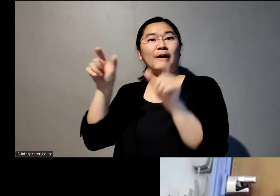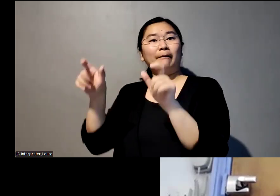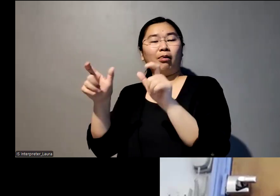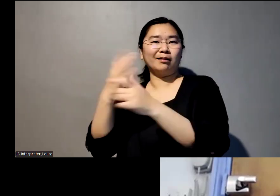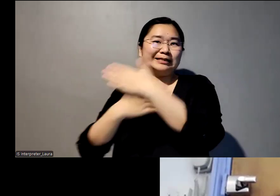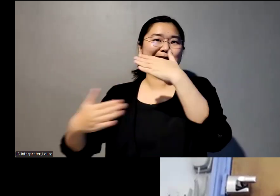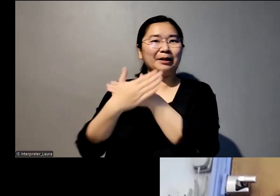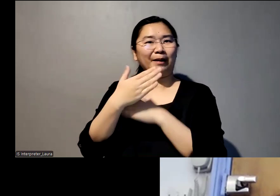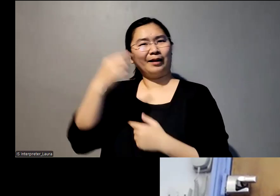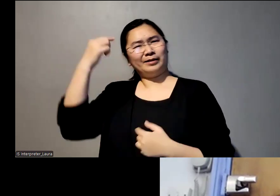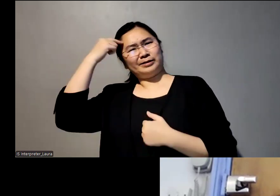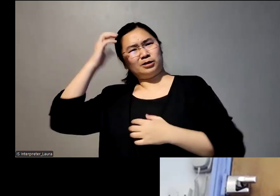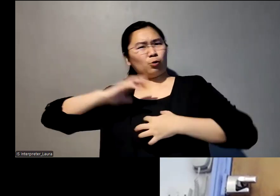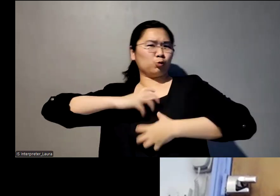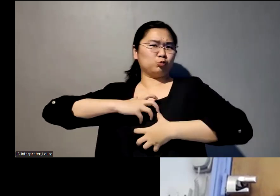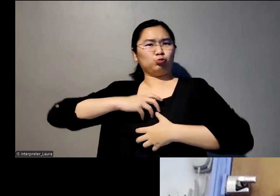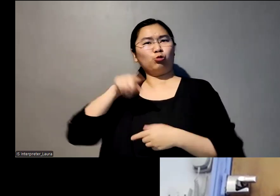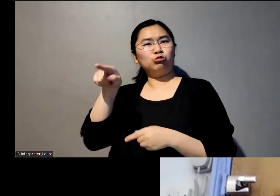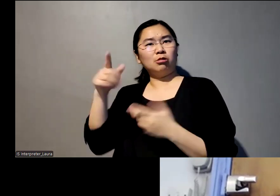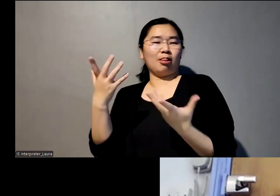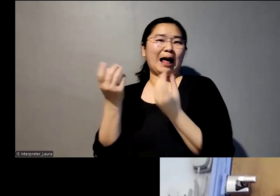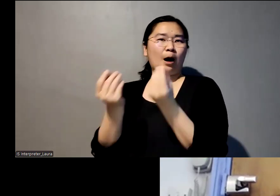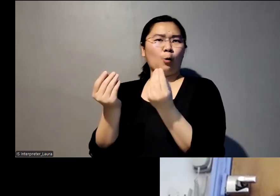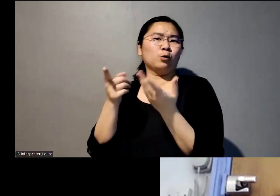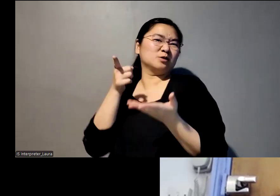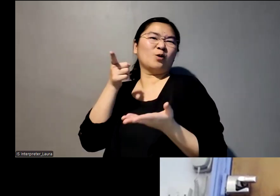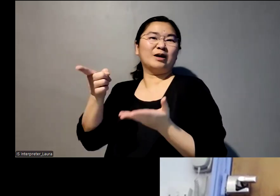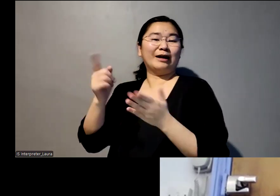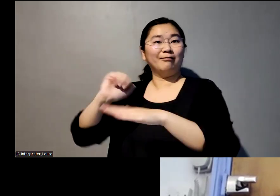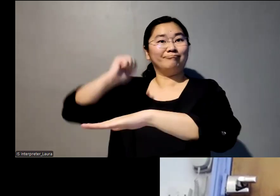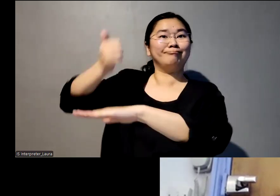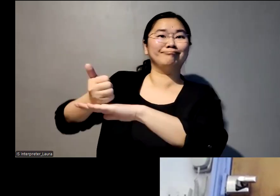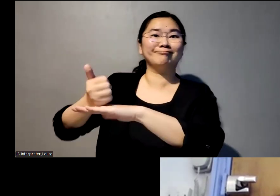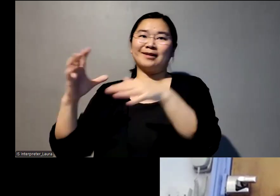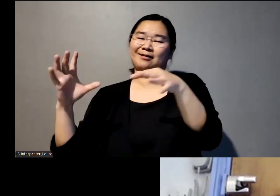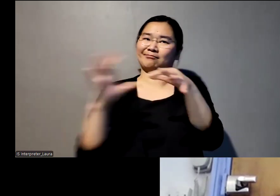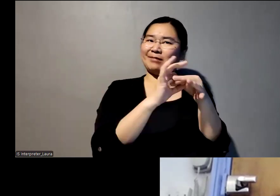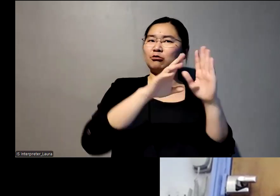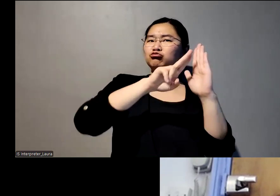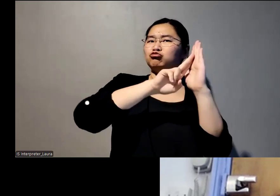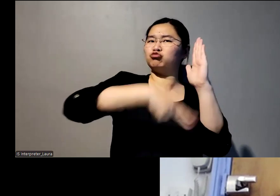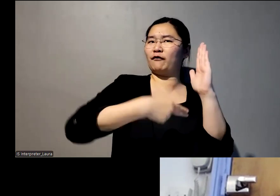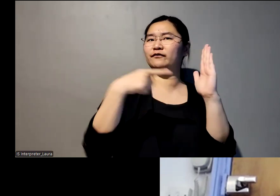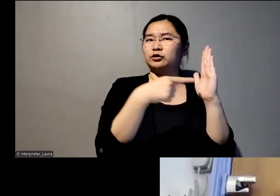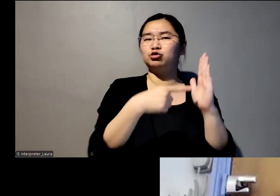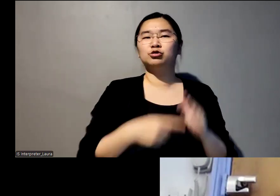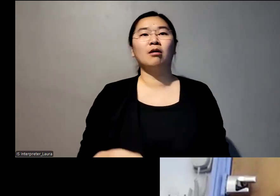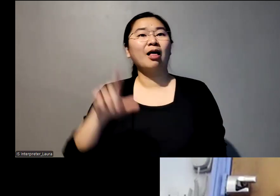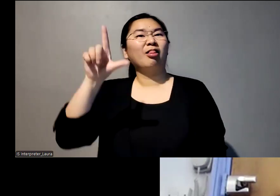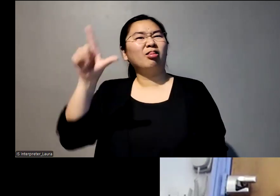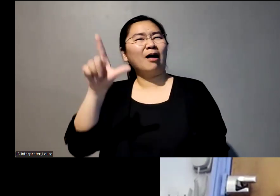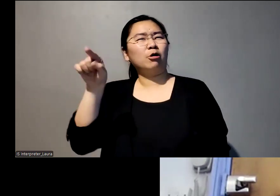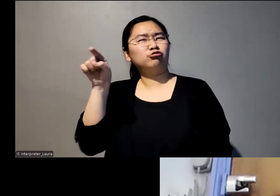they've just launched against the mental health bill, which is currently in the UK Parliament. And they're also supporting